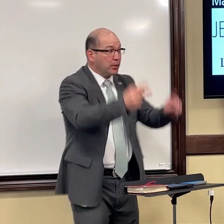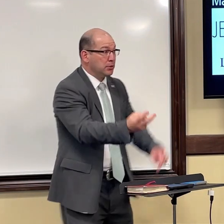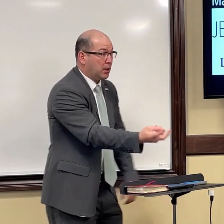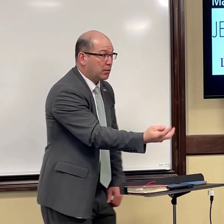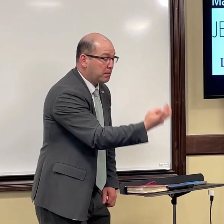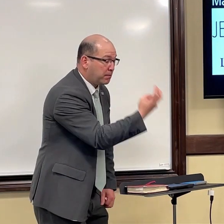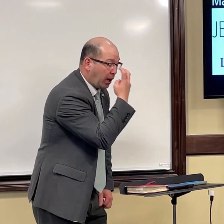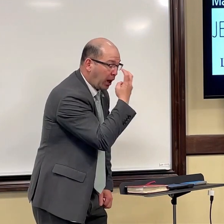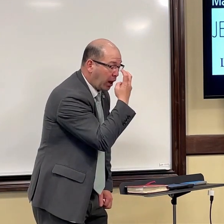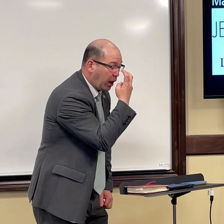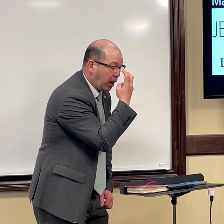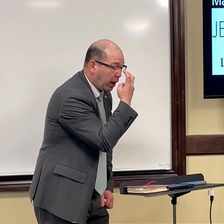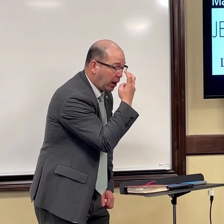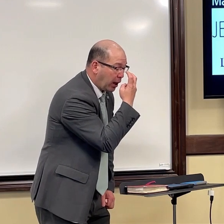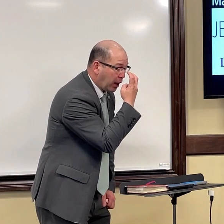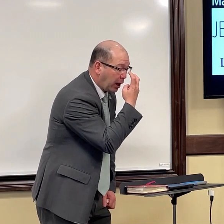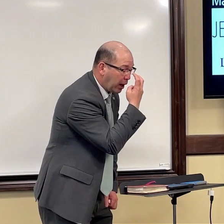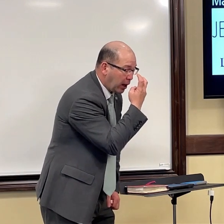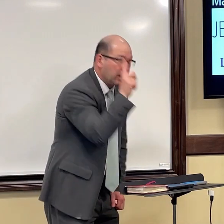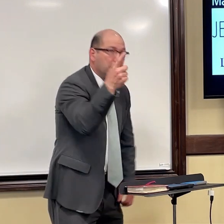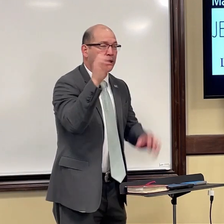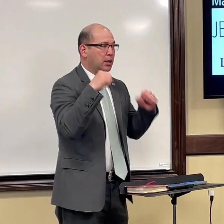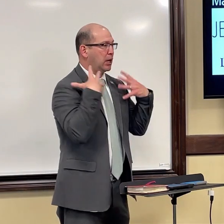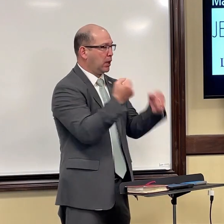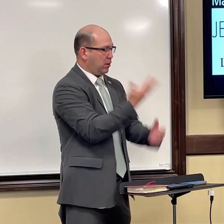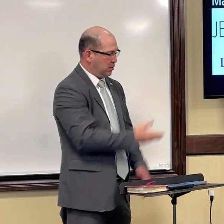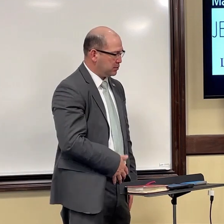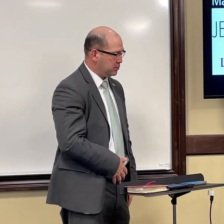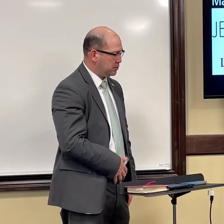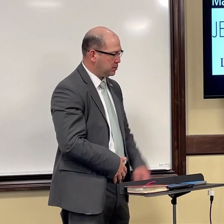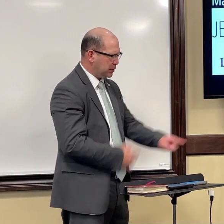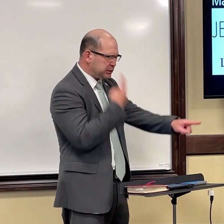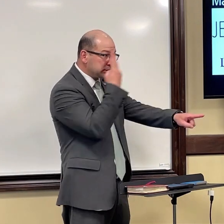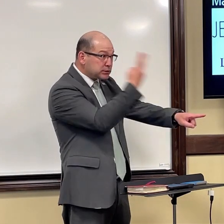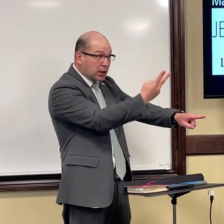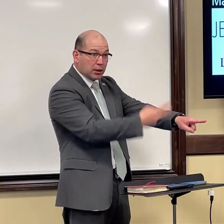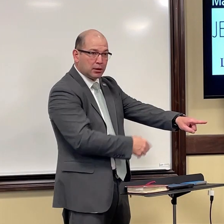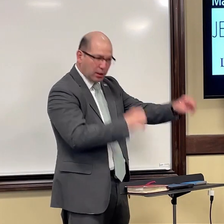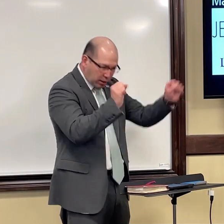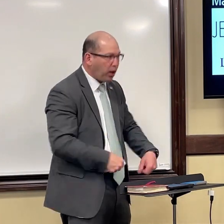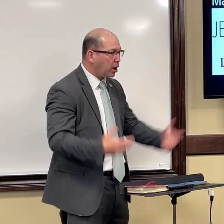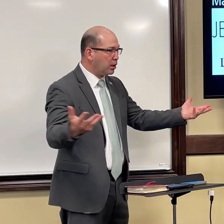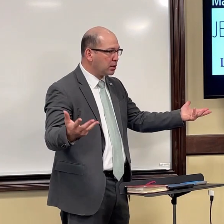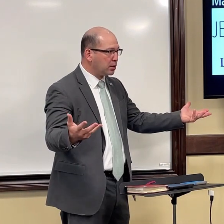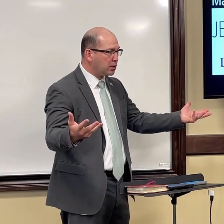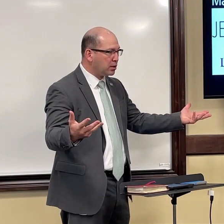So remember, person who is blind, and Jesus healed him, and he could see.